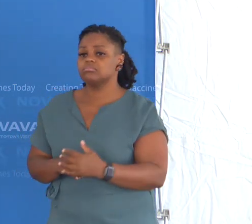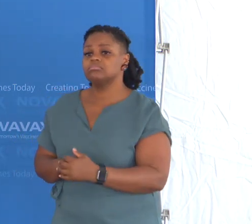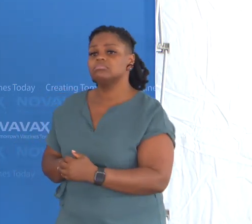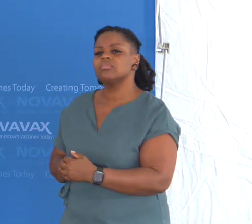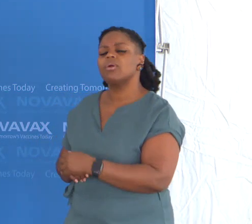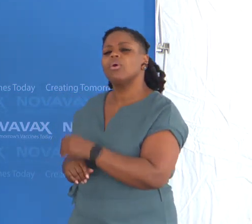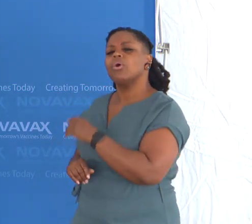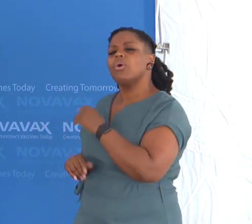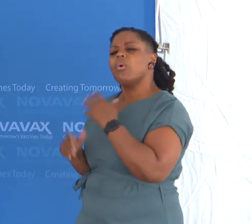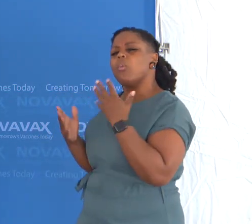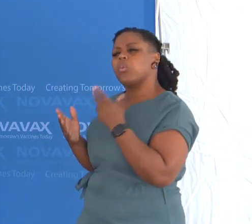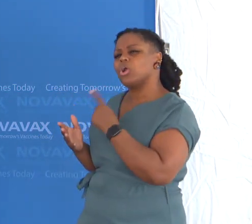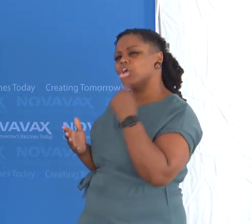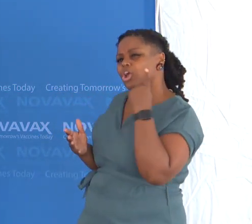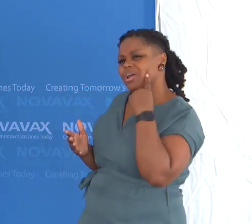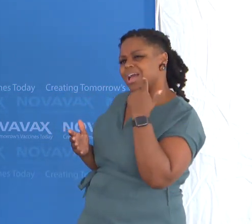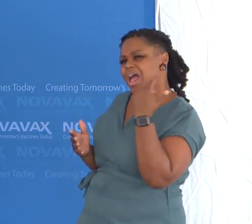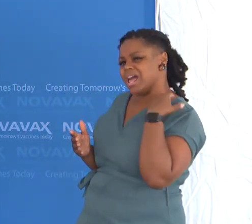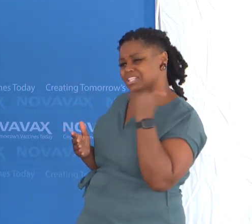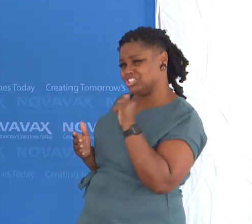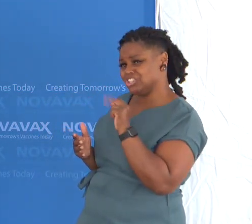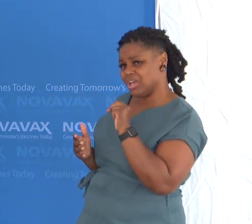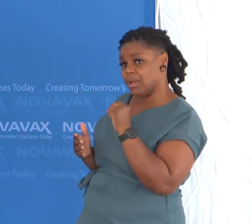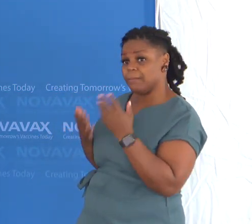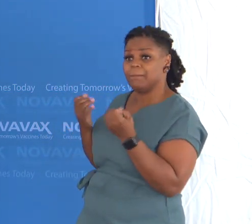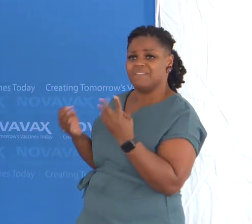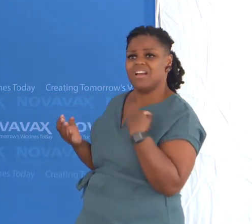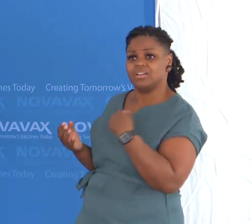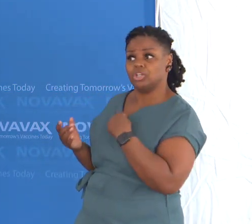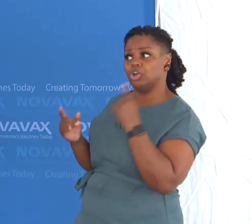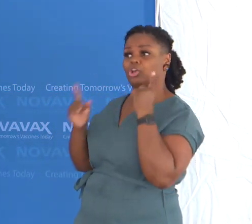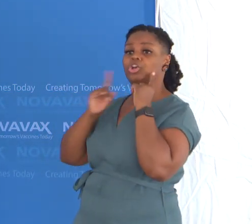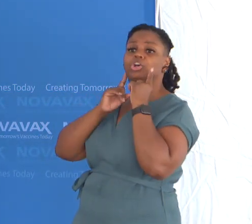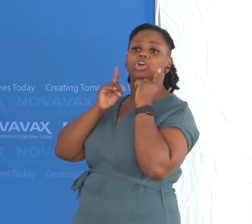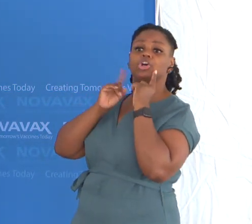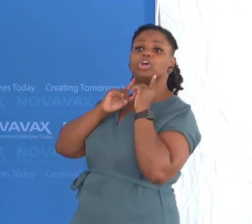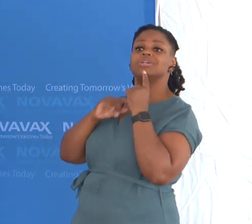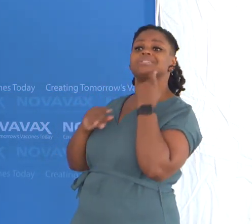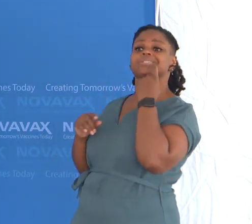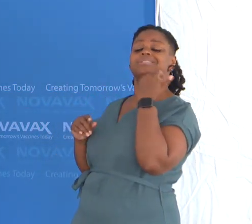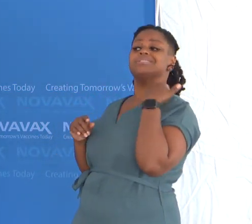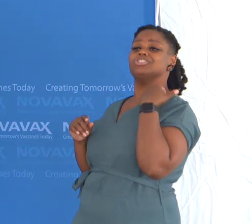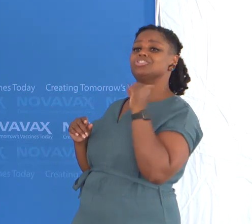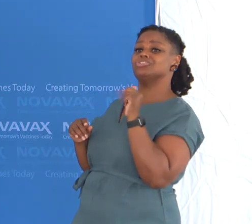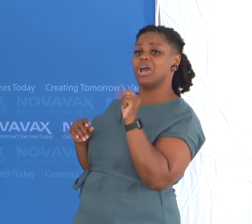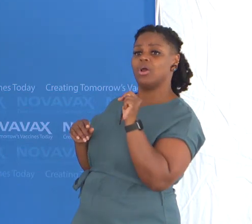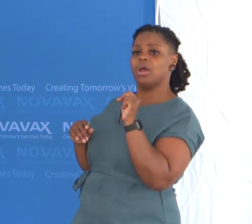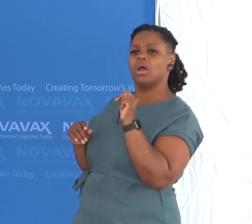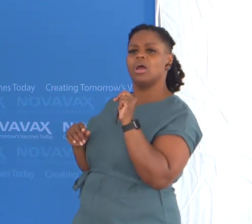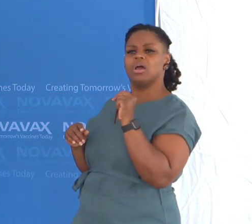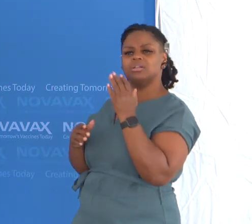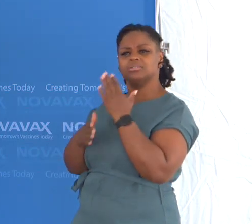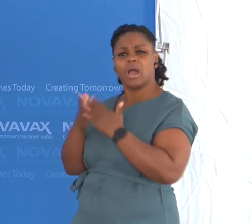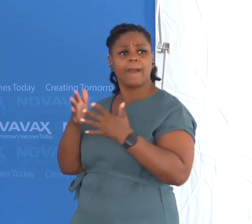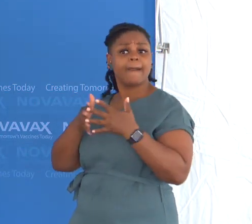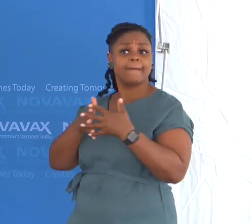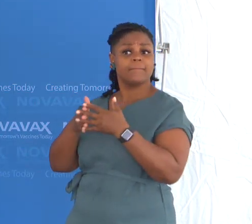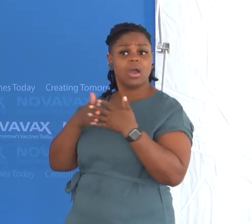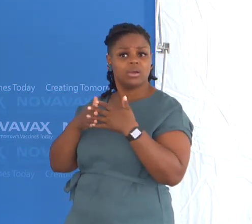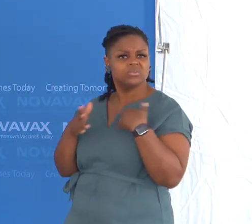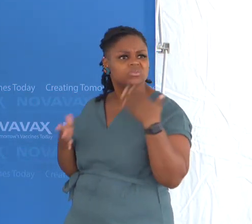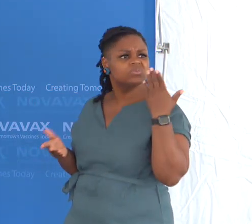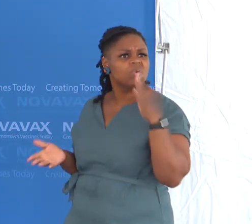from China? I mean, many of us have been hearing about it in early January, but a lot of Americans hadn't. What was it that made your team say,